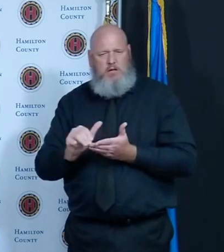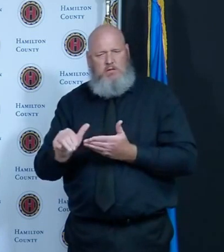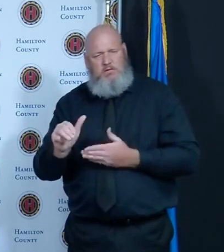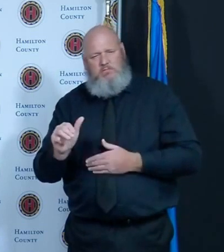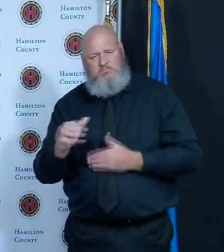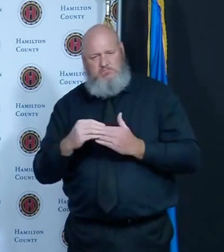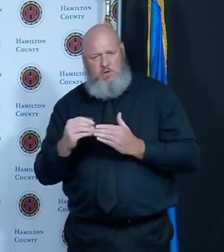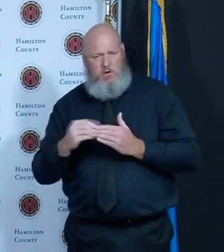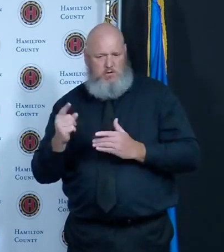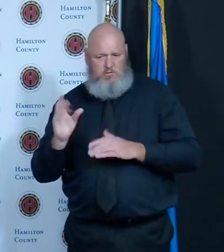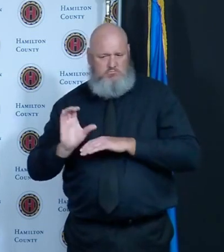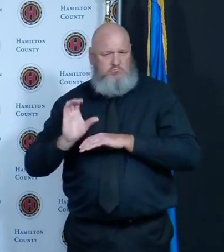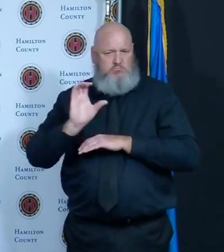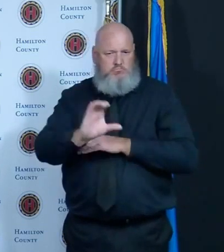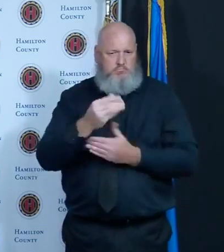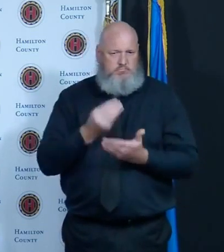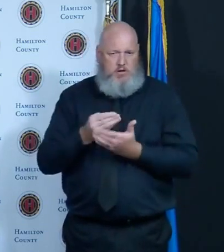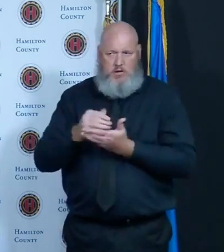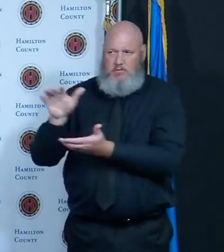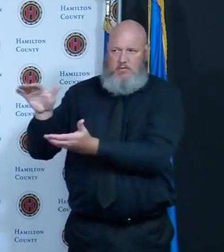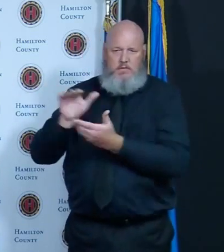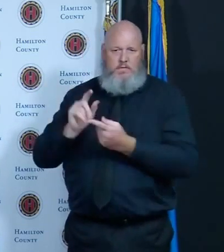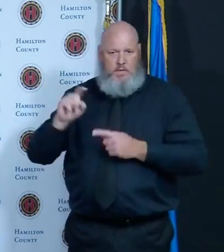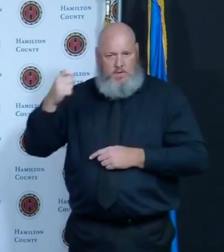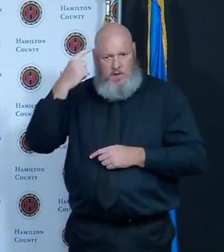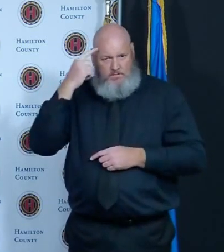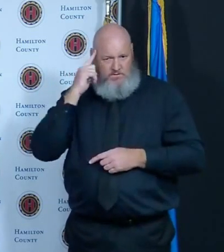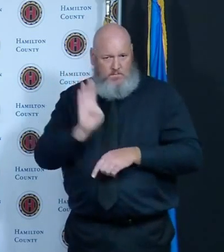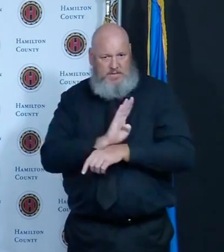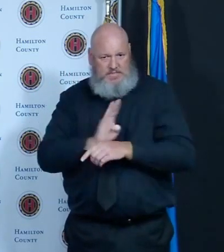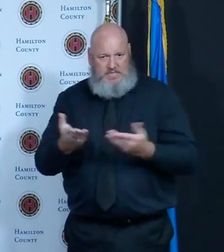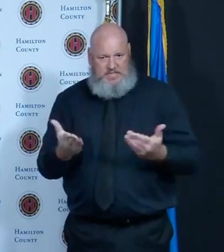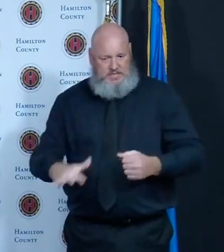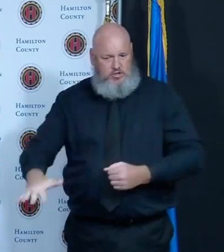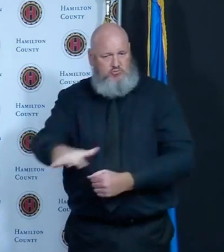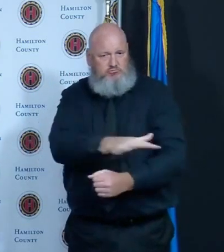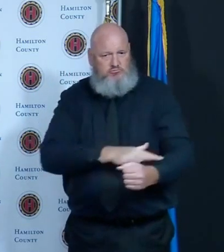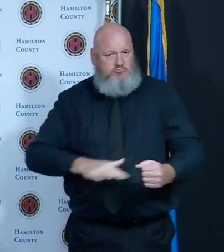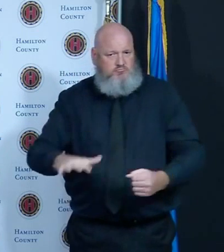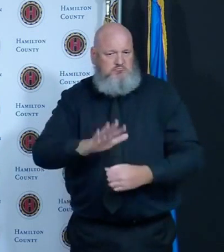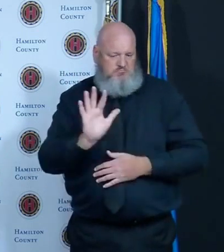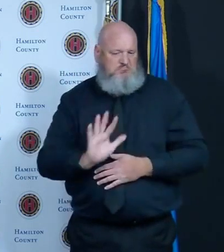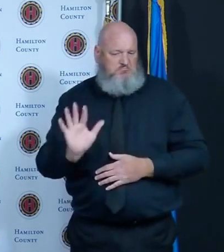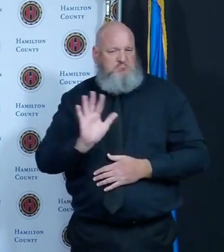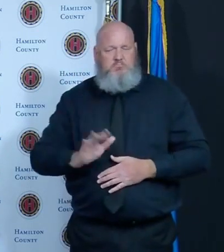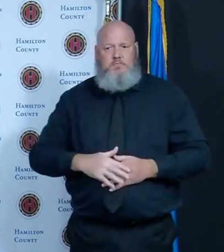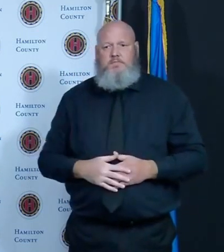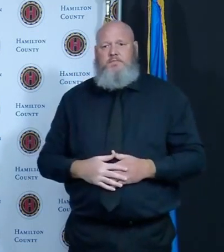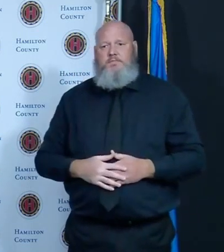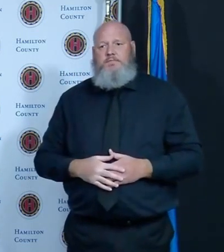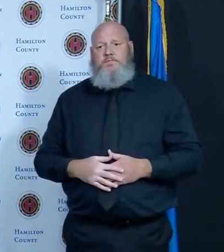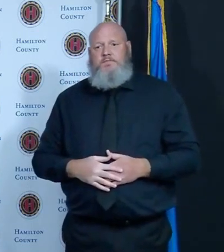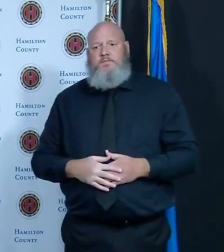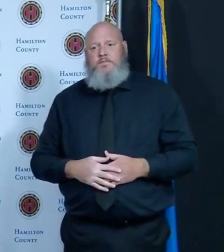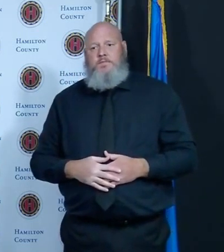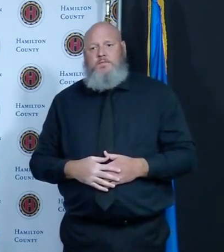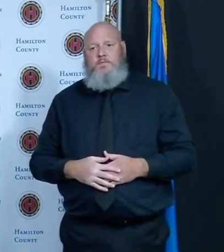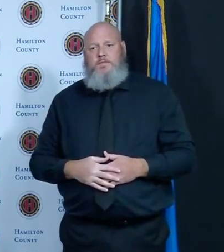are communities that are stepping up to help their local businesses. One such community is Columbia